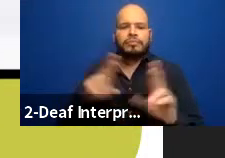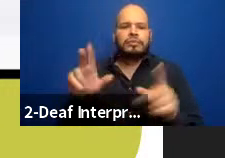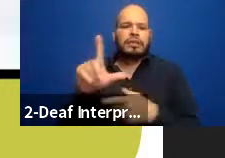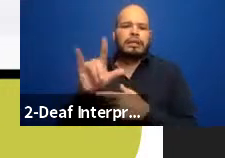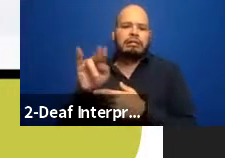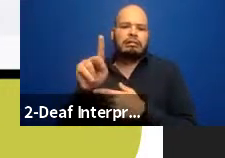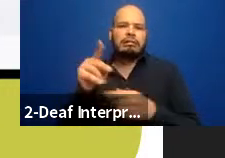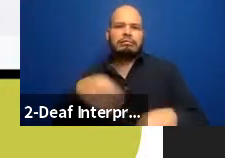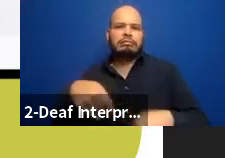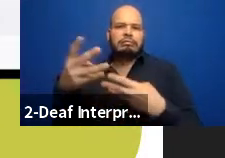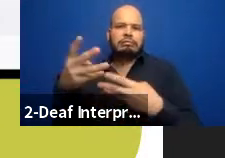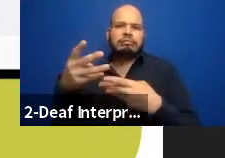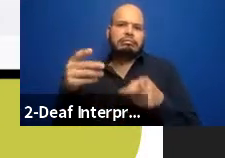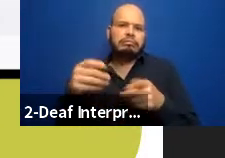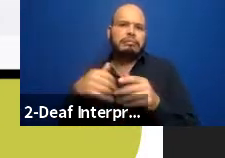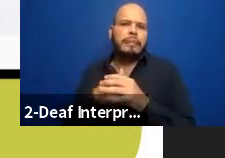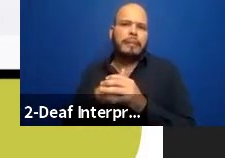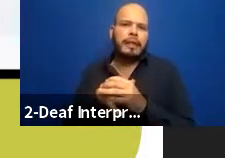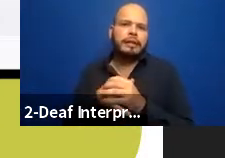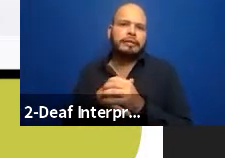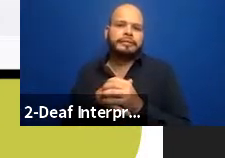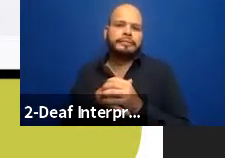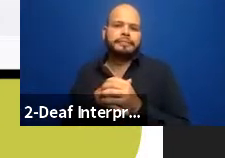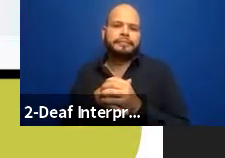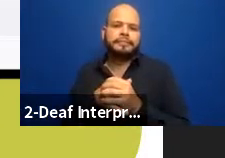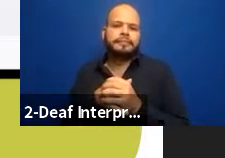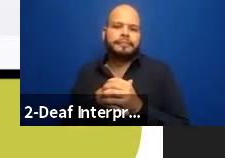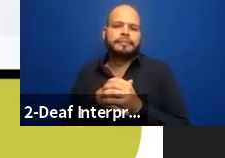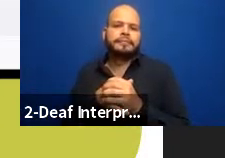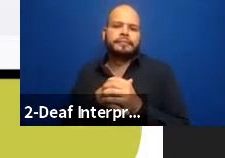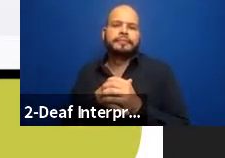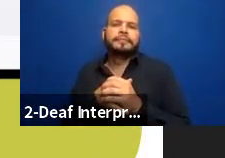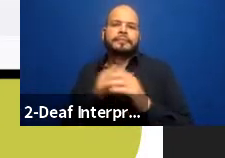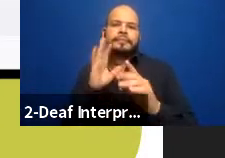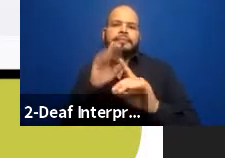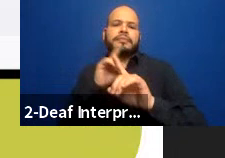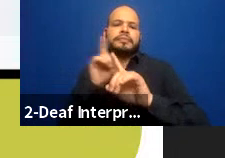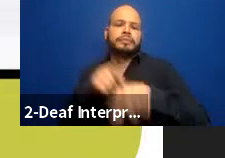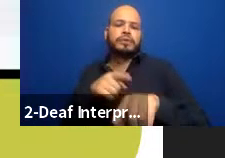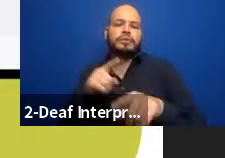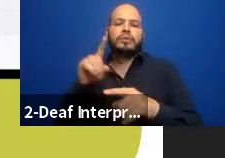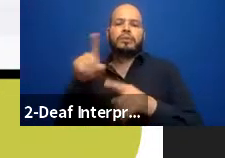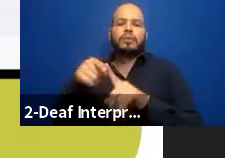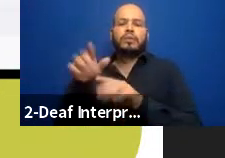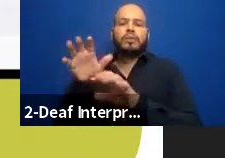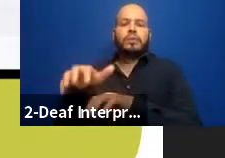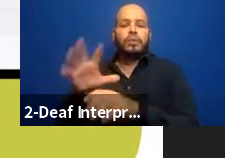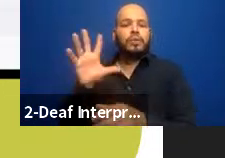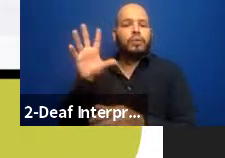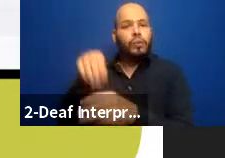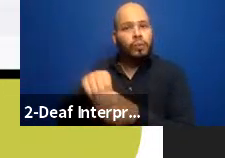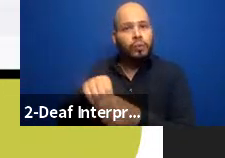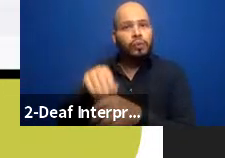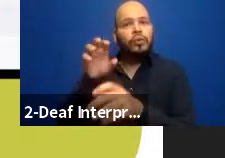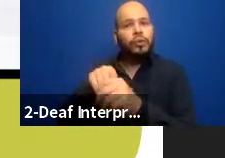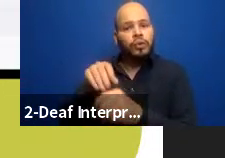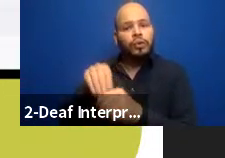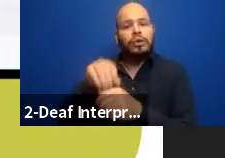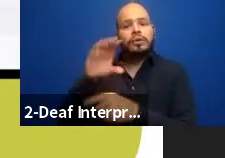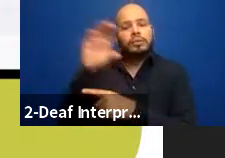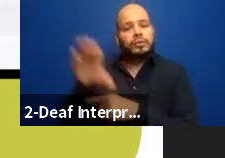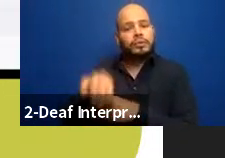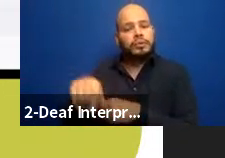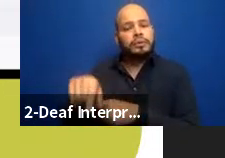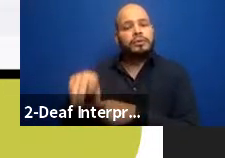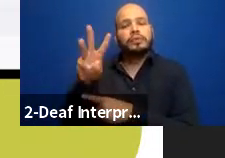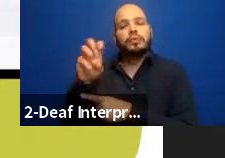are available in our Zoom webinar or can also be accessed via a live stream. So you can use the